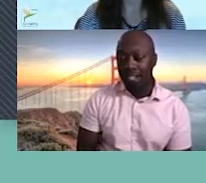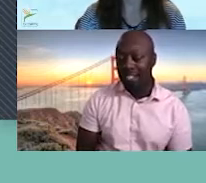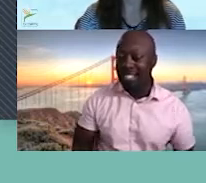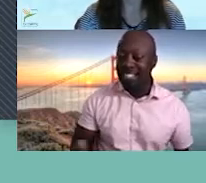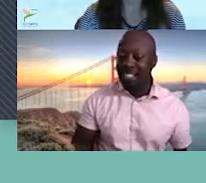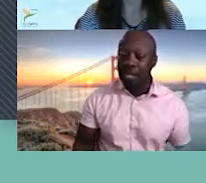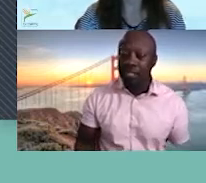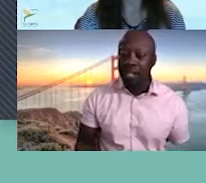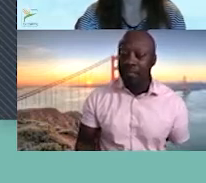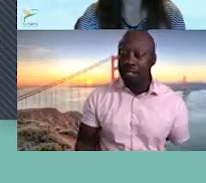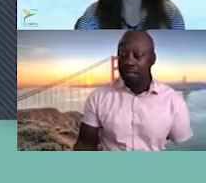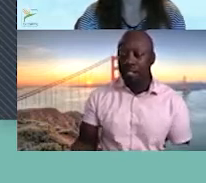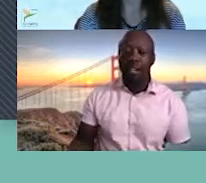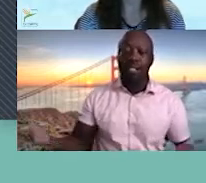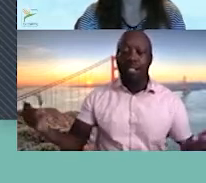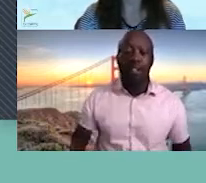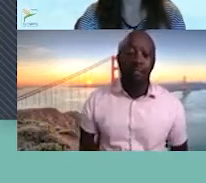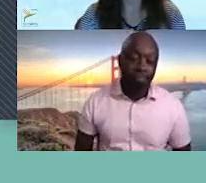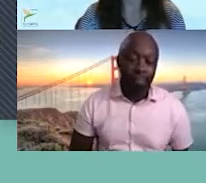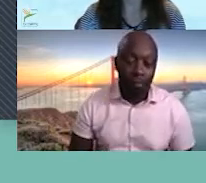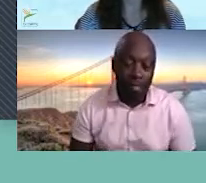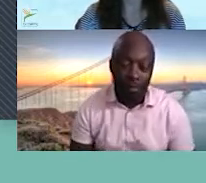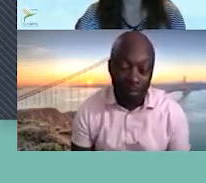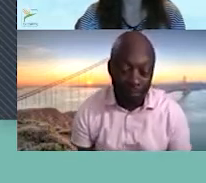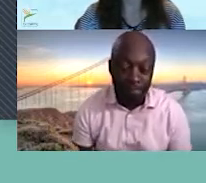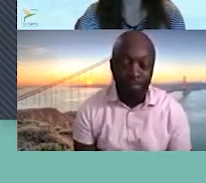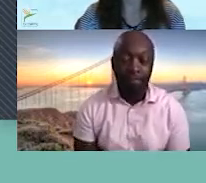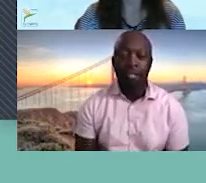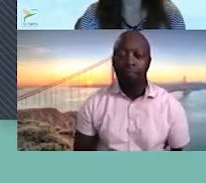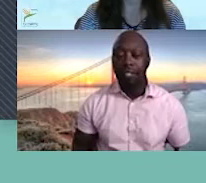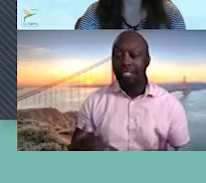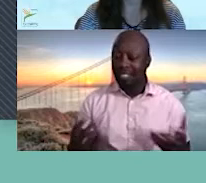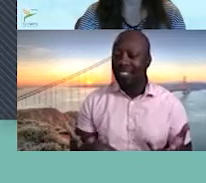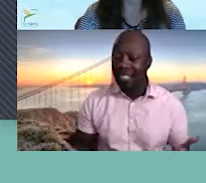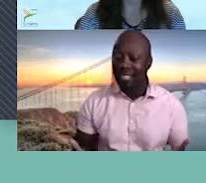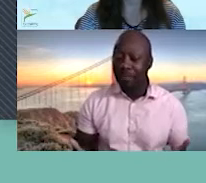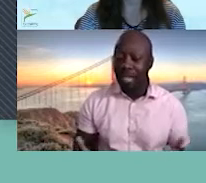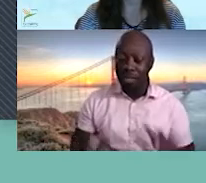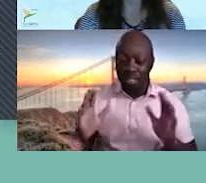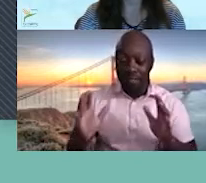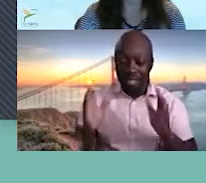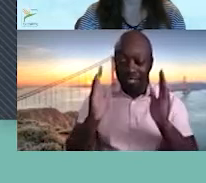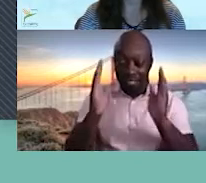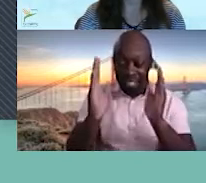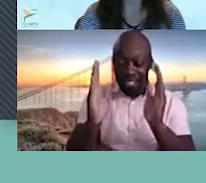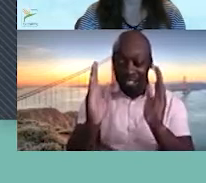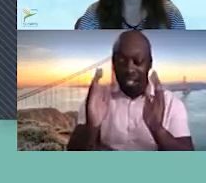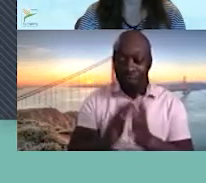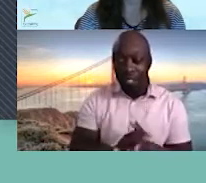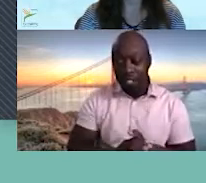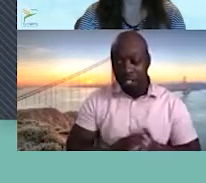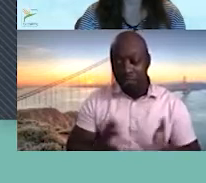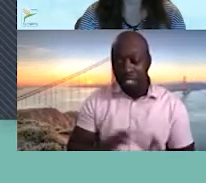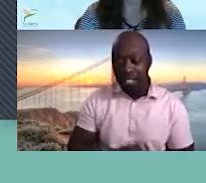cry. Sometimes it's tough because when they're crying, it's like, oh, I missed something. But it'll take some time. You just have to allot